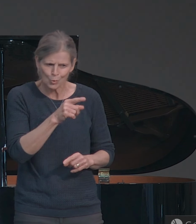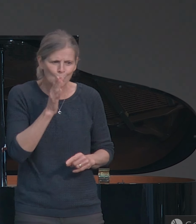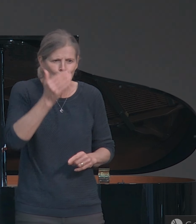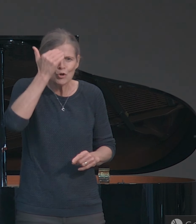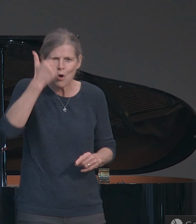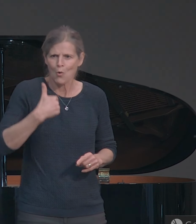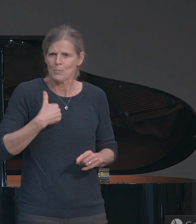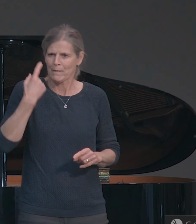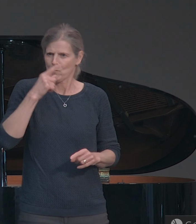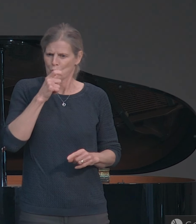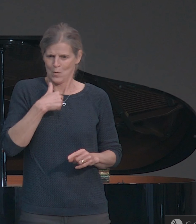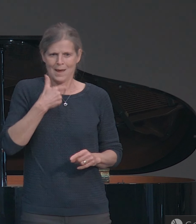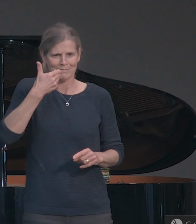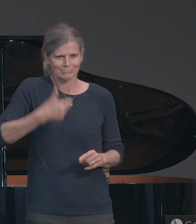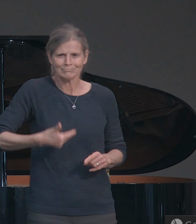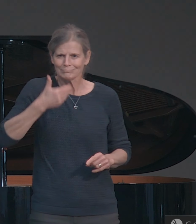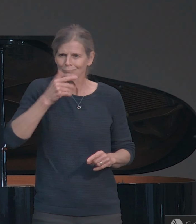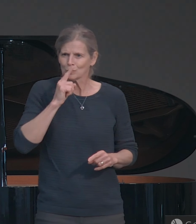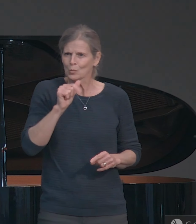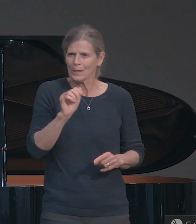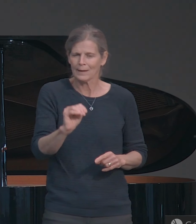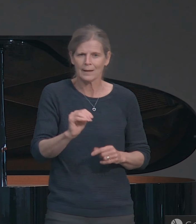for who I truly am?